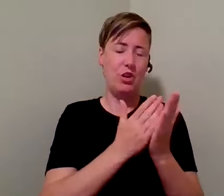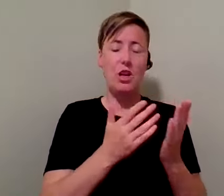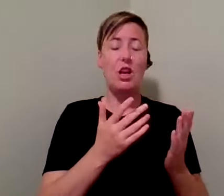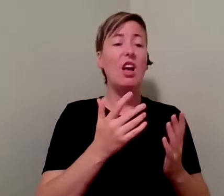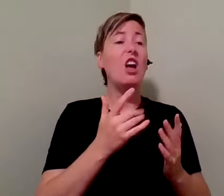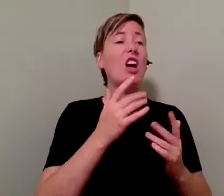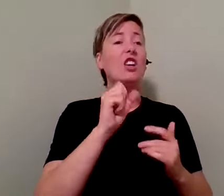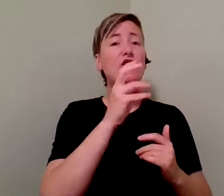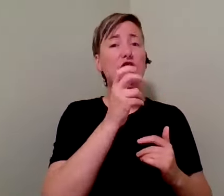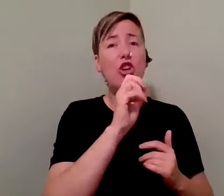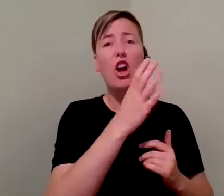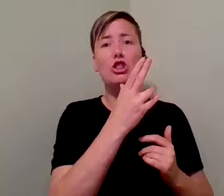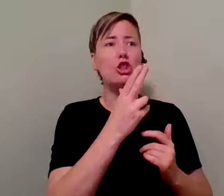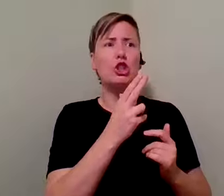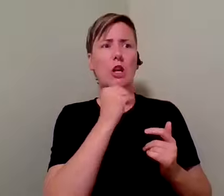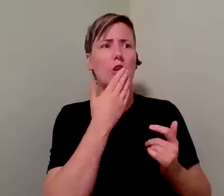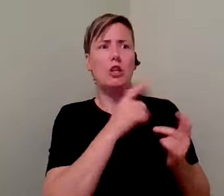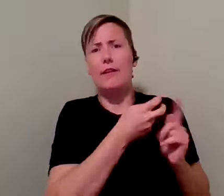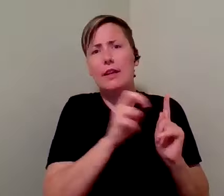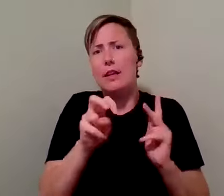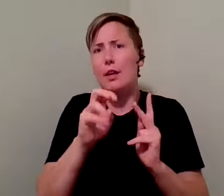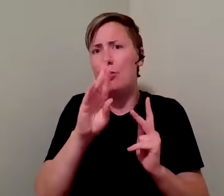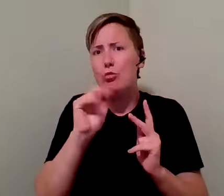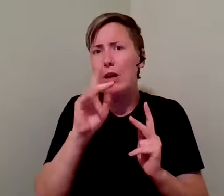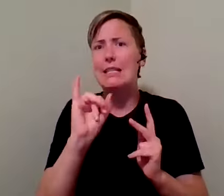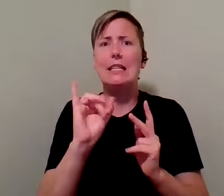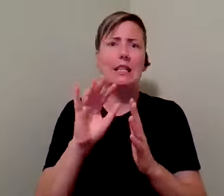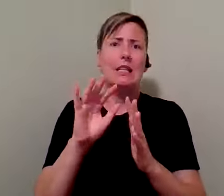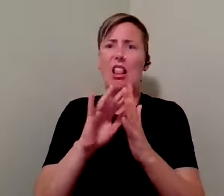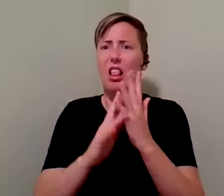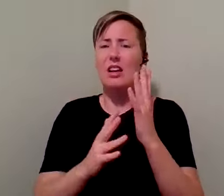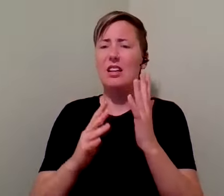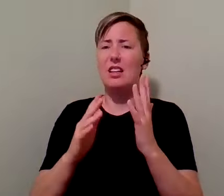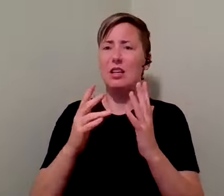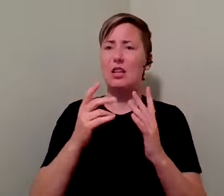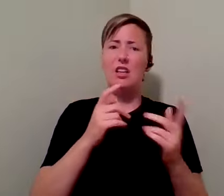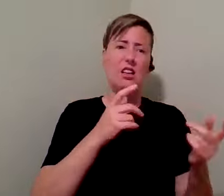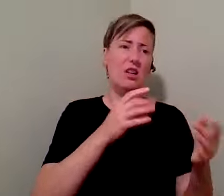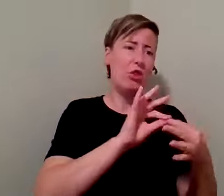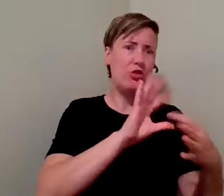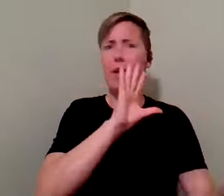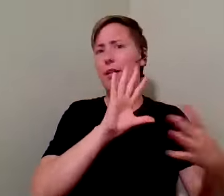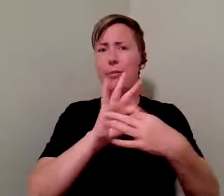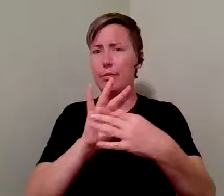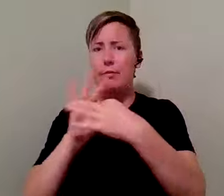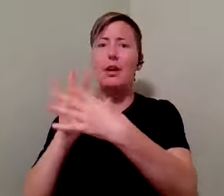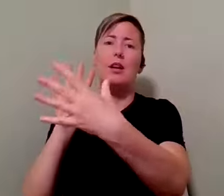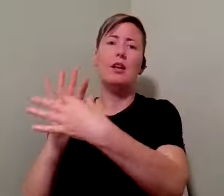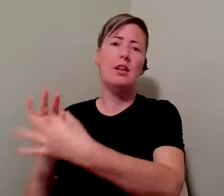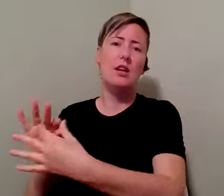changing girlfriends, changing jobs, swearing off, swearing on. I once took a job in a country where alcohol was taboo. I lasted a week and I came back